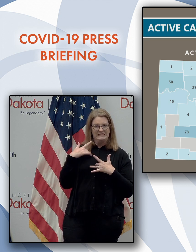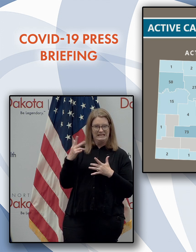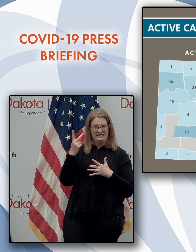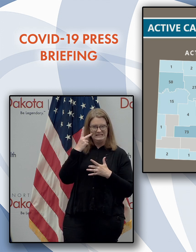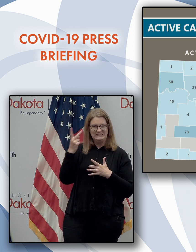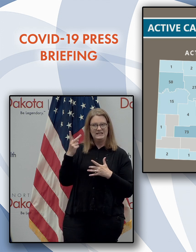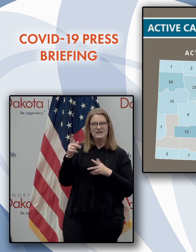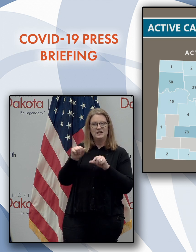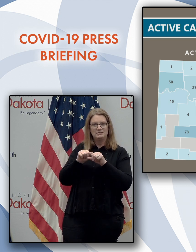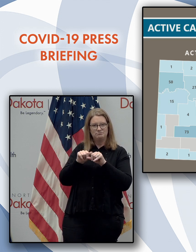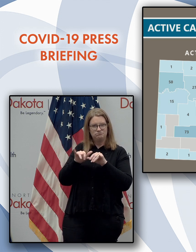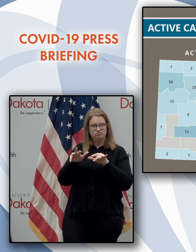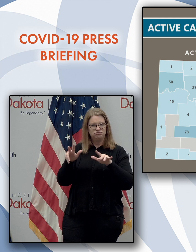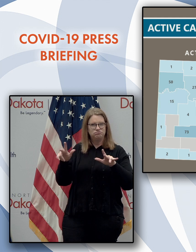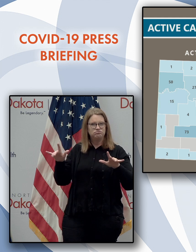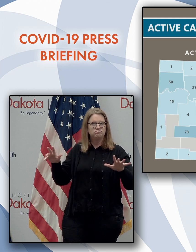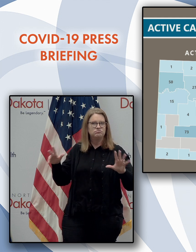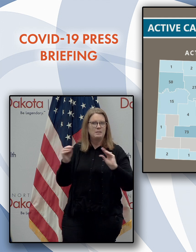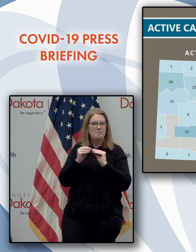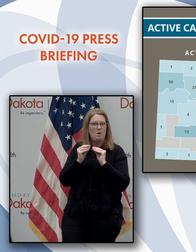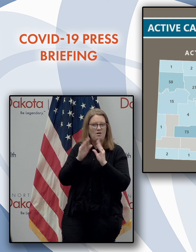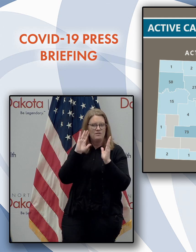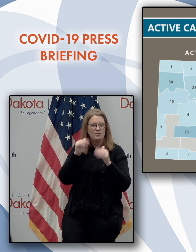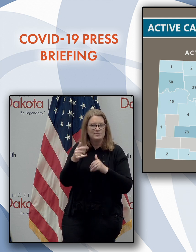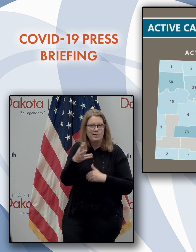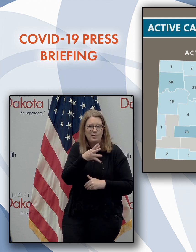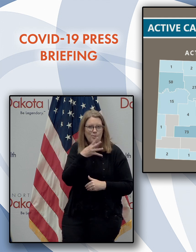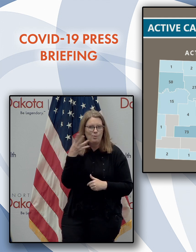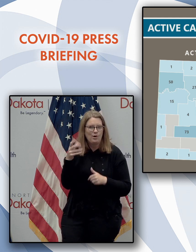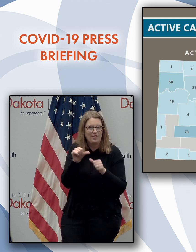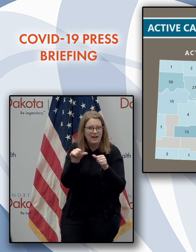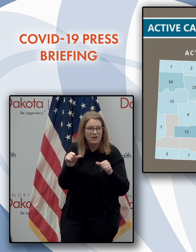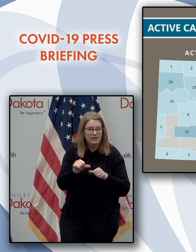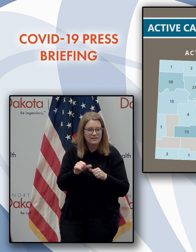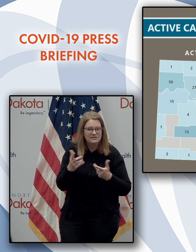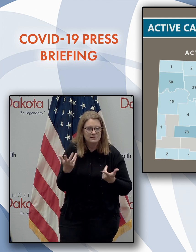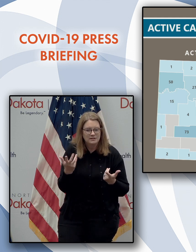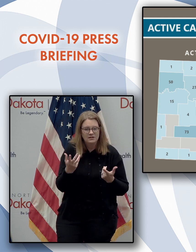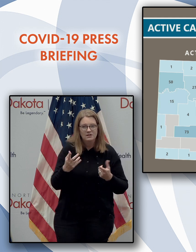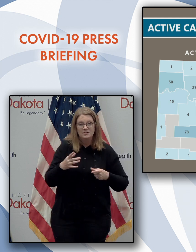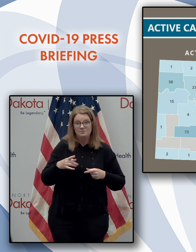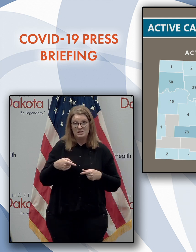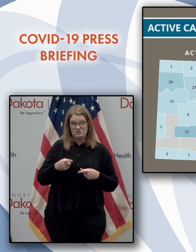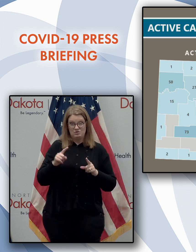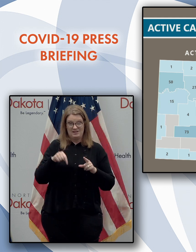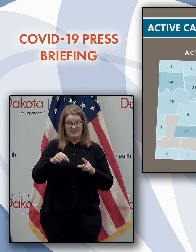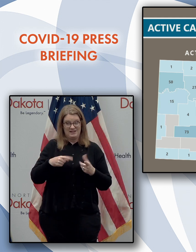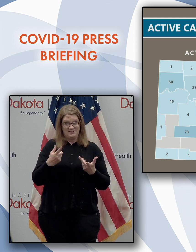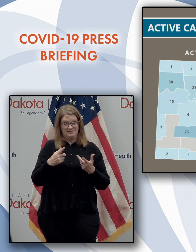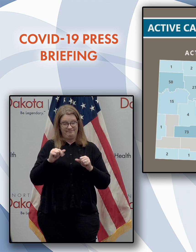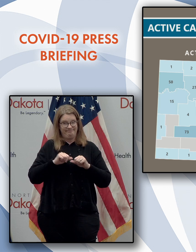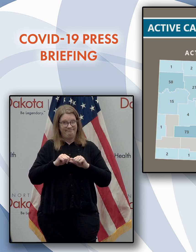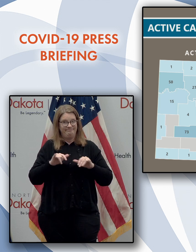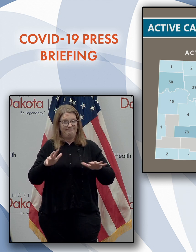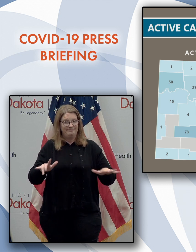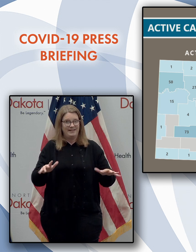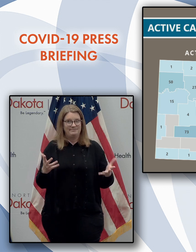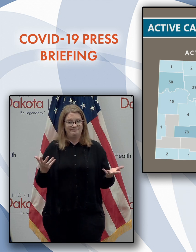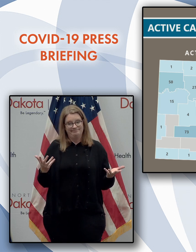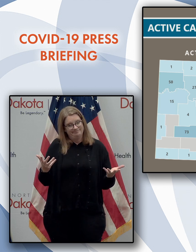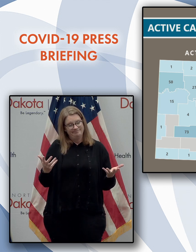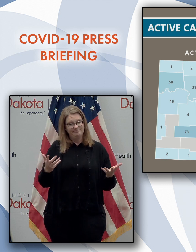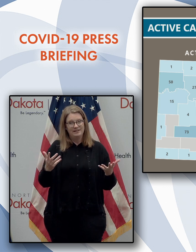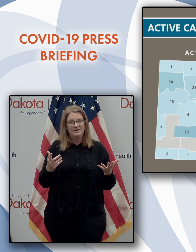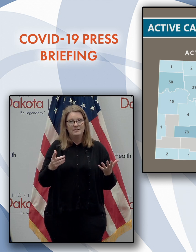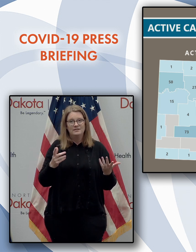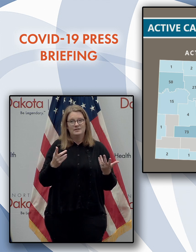towards rural areas as well. And again, because there's been very little activity during this whole pandemic, meaning there's been very likely that there